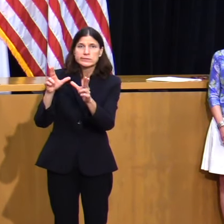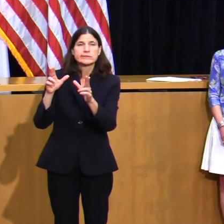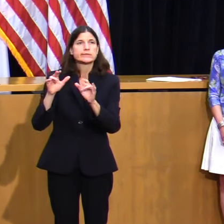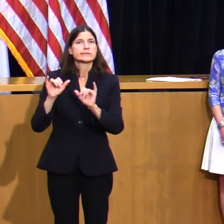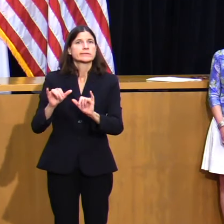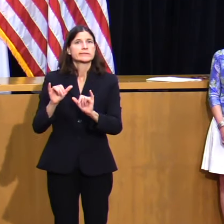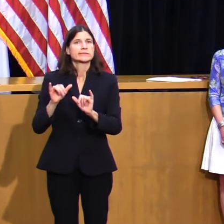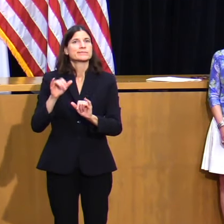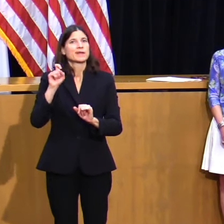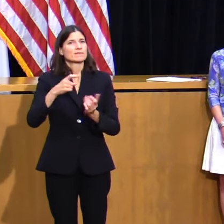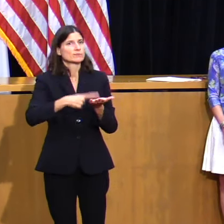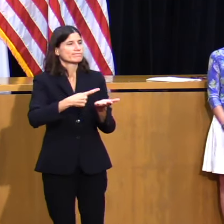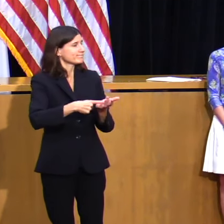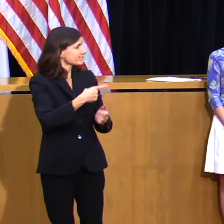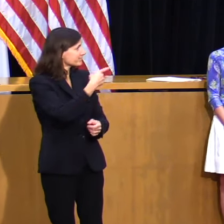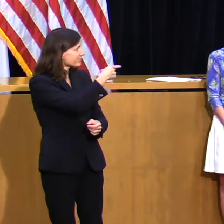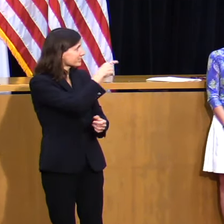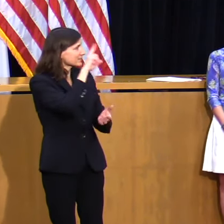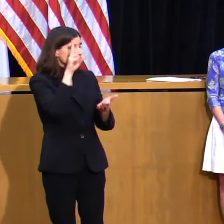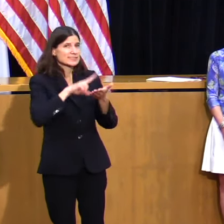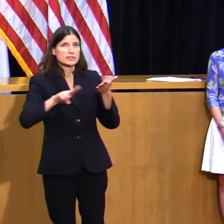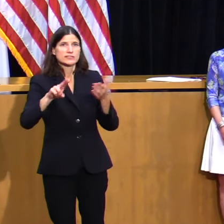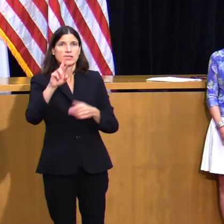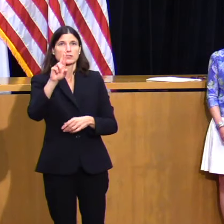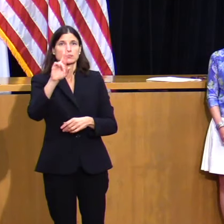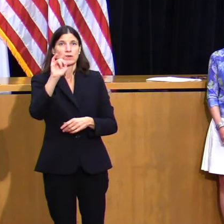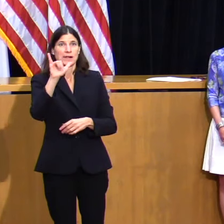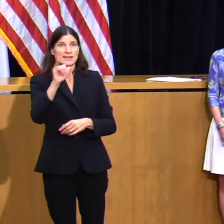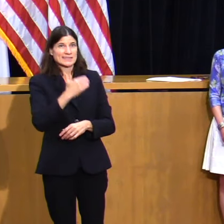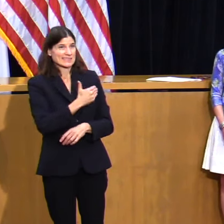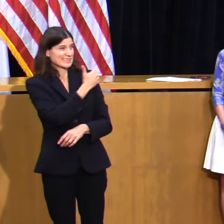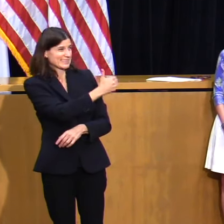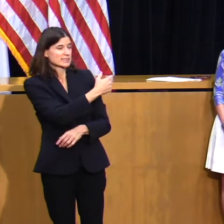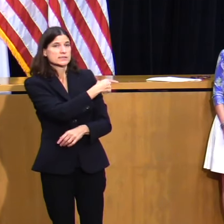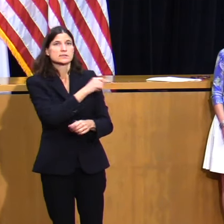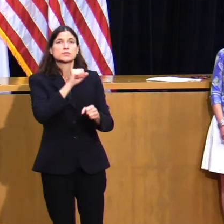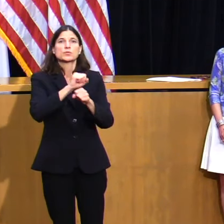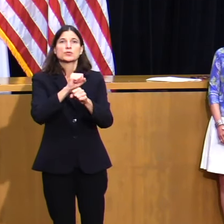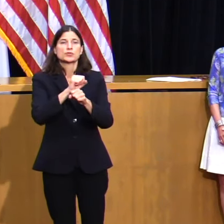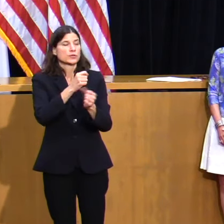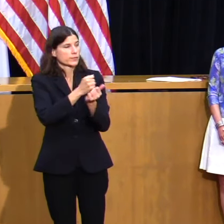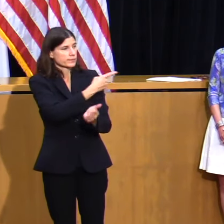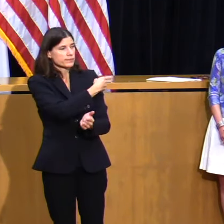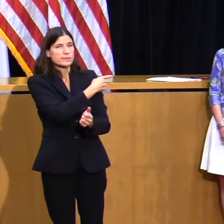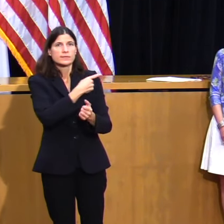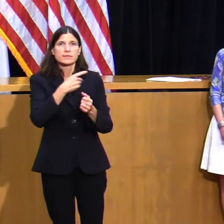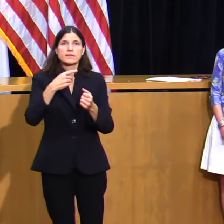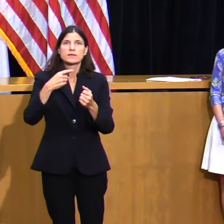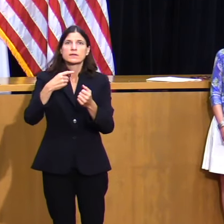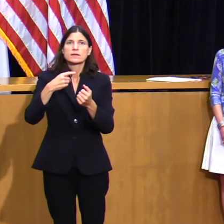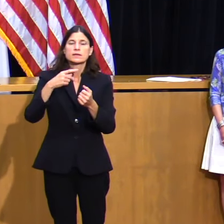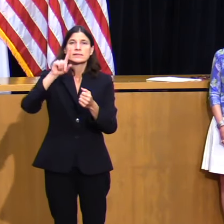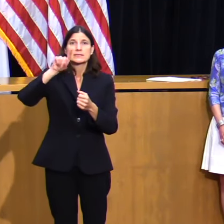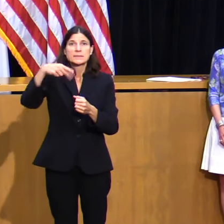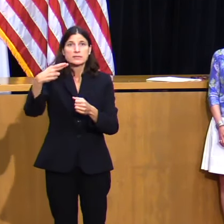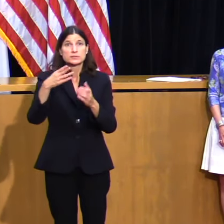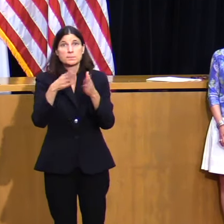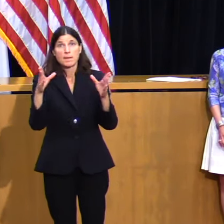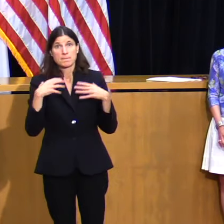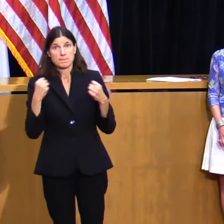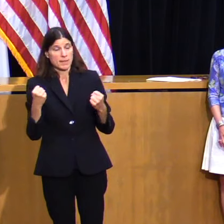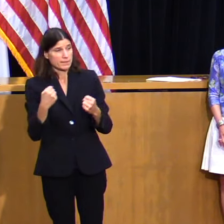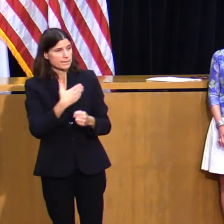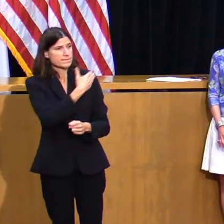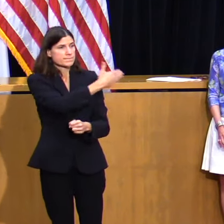developed by the folks over here, the command center and the folks at DESE. That work was done in conjunction with